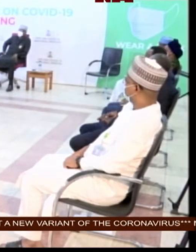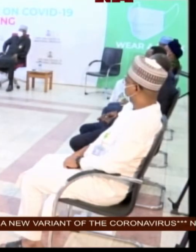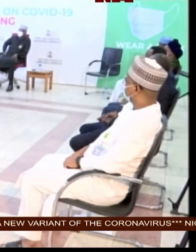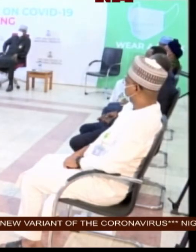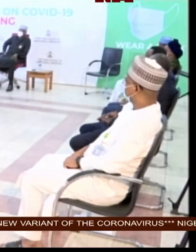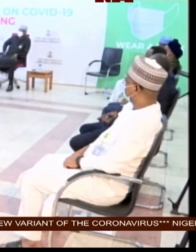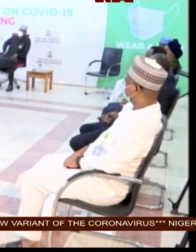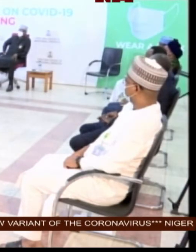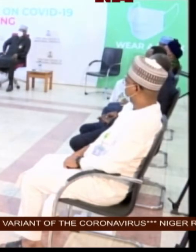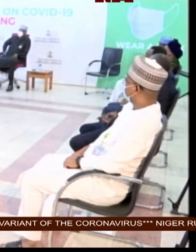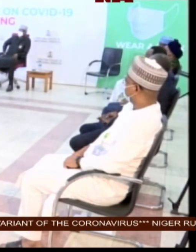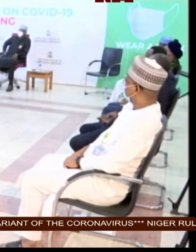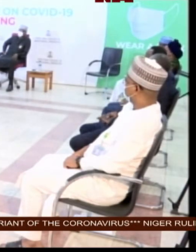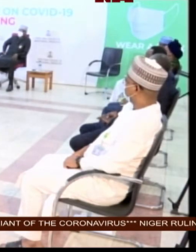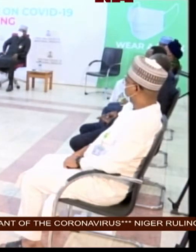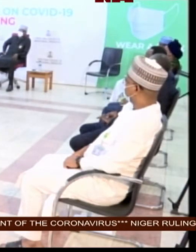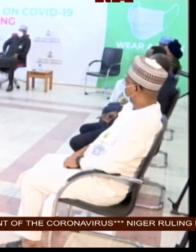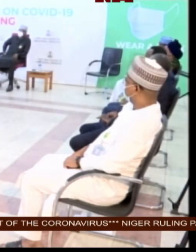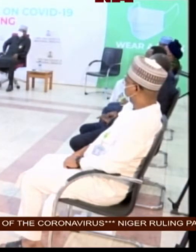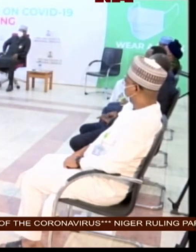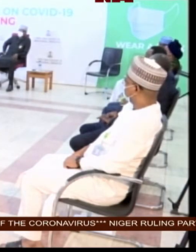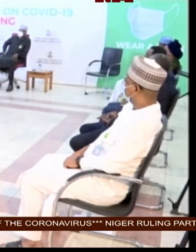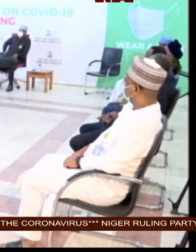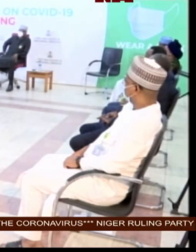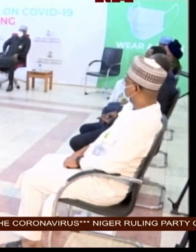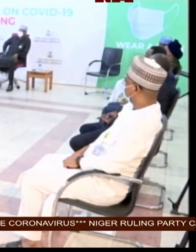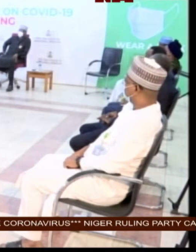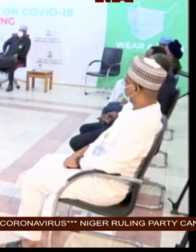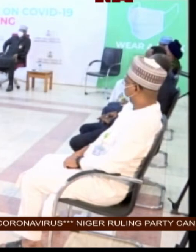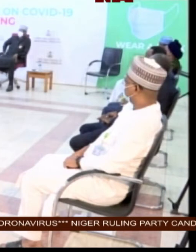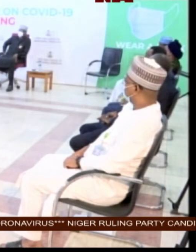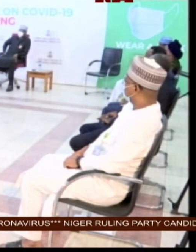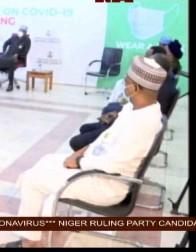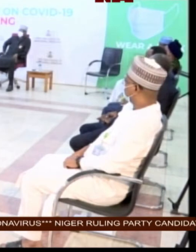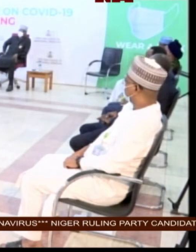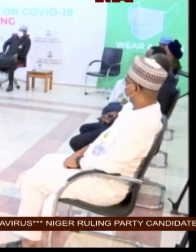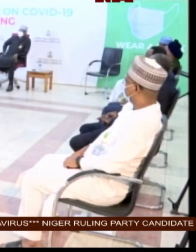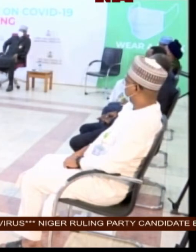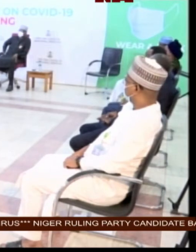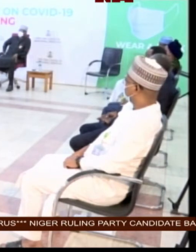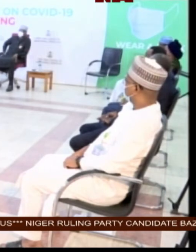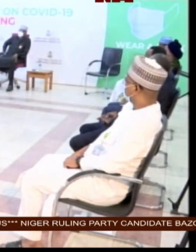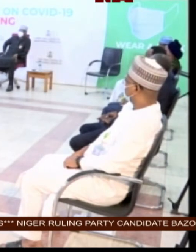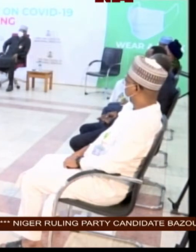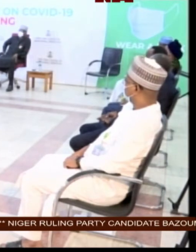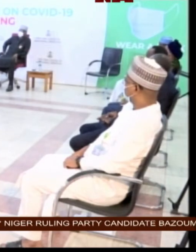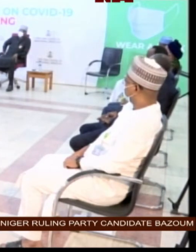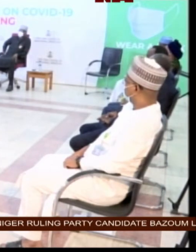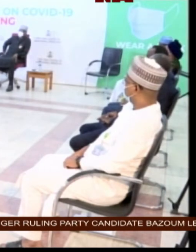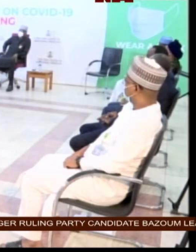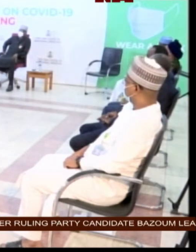other previous week since the beginning of this outbreak.